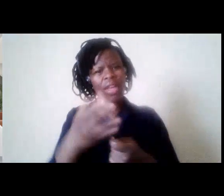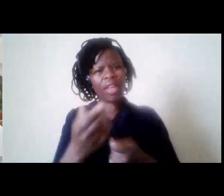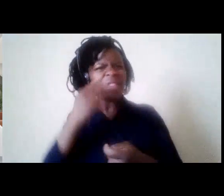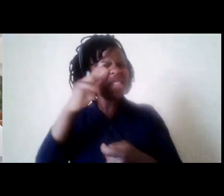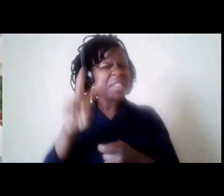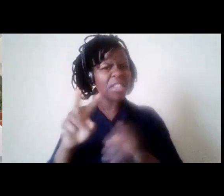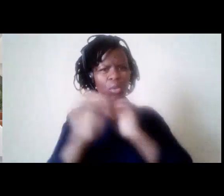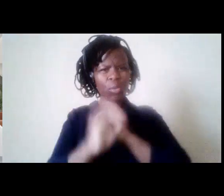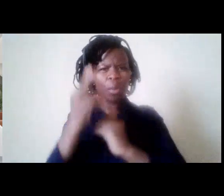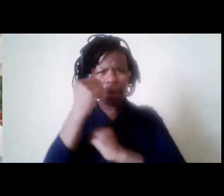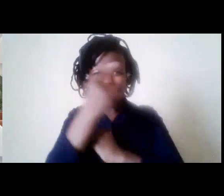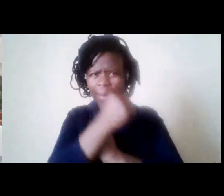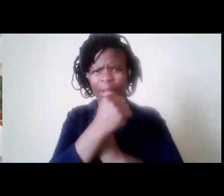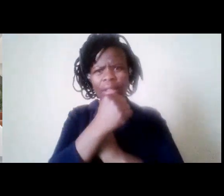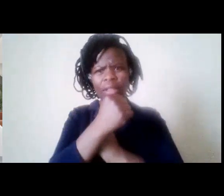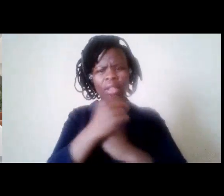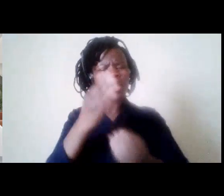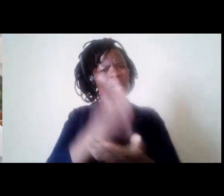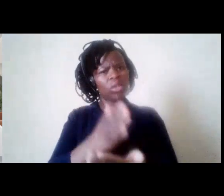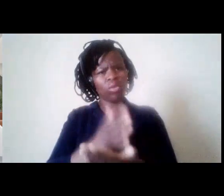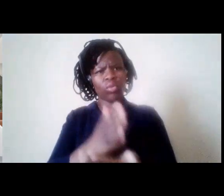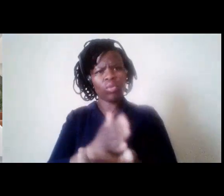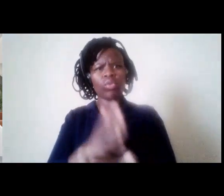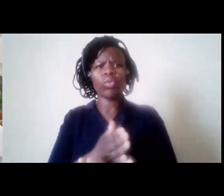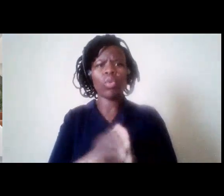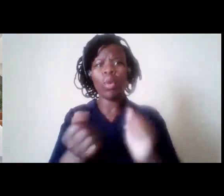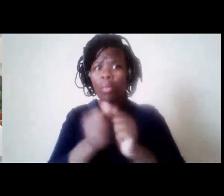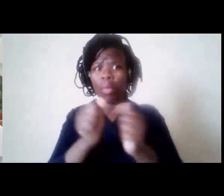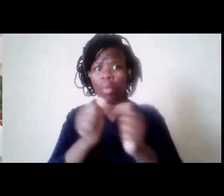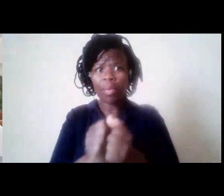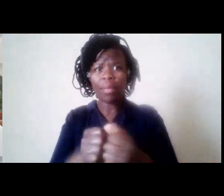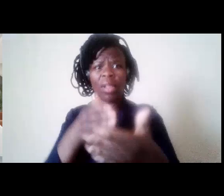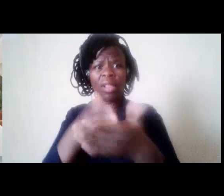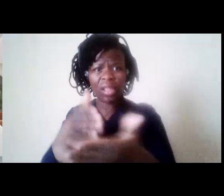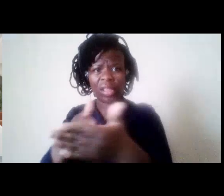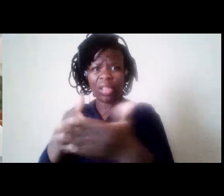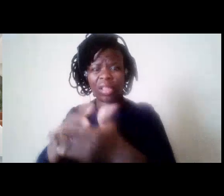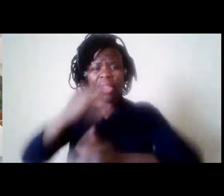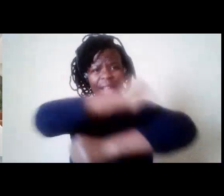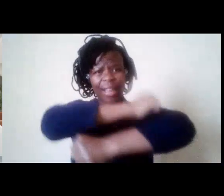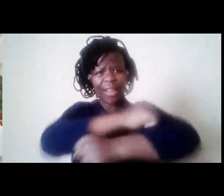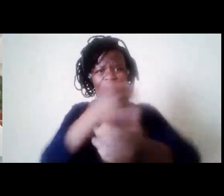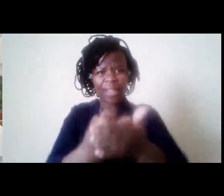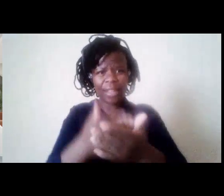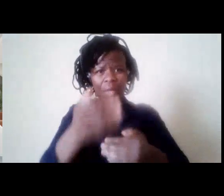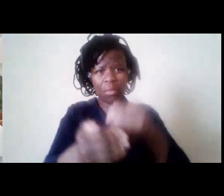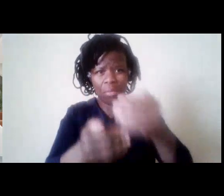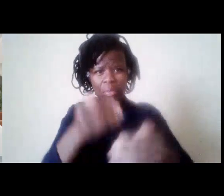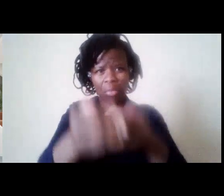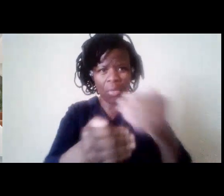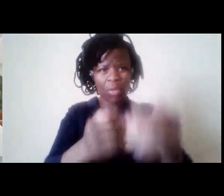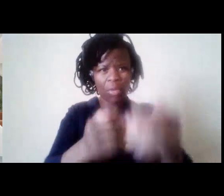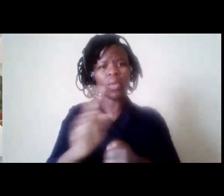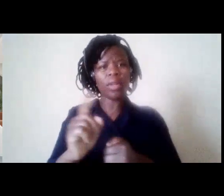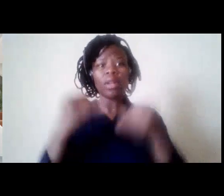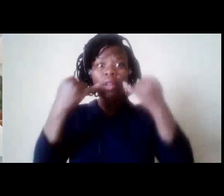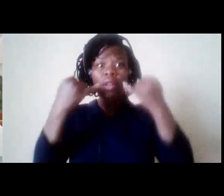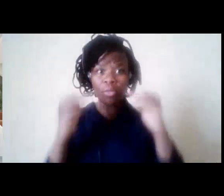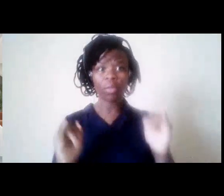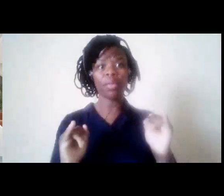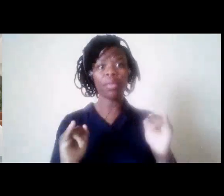even more difficult for the learner to process to process the information that they